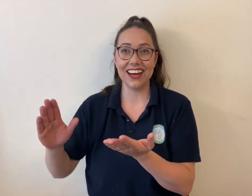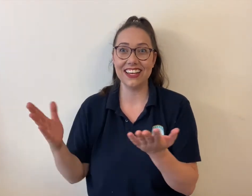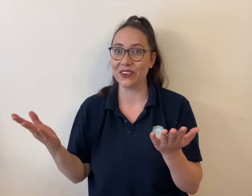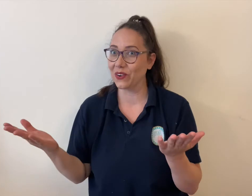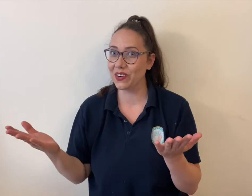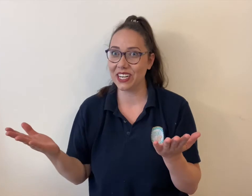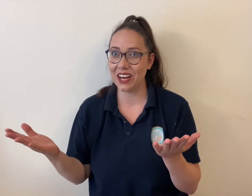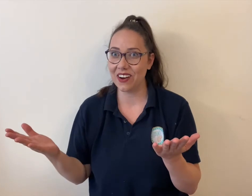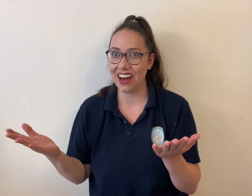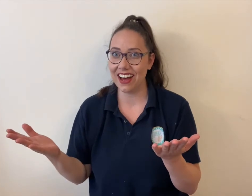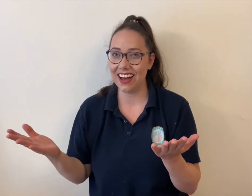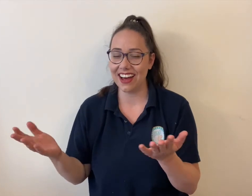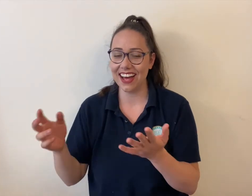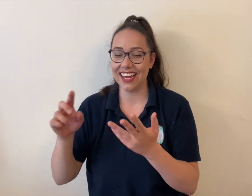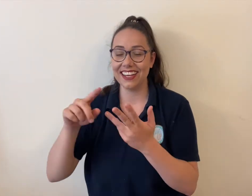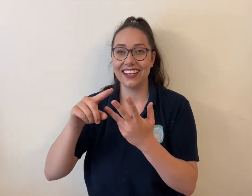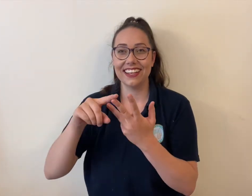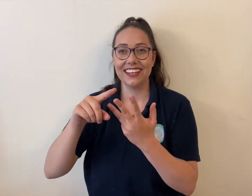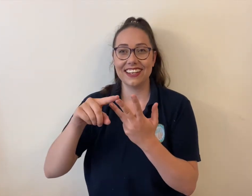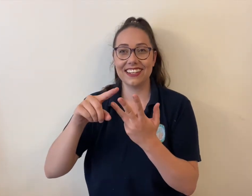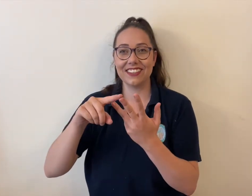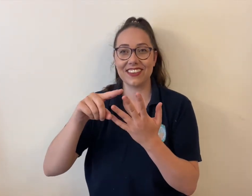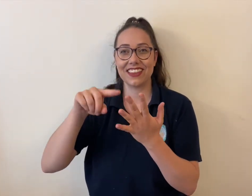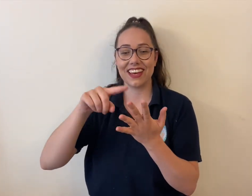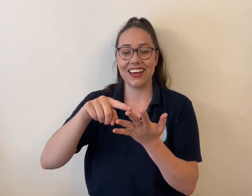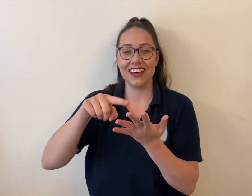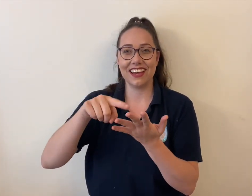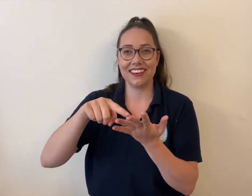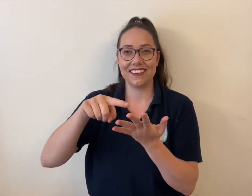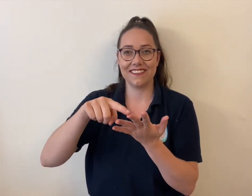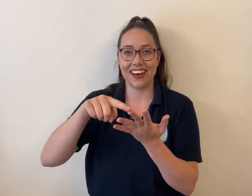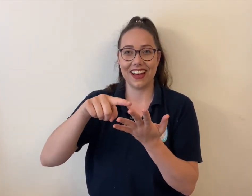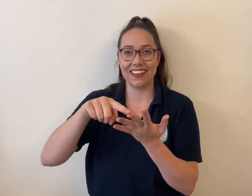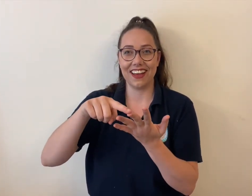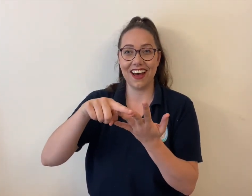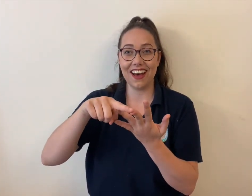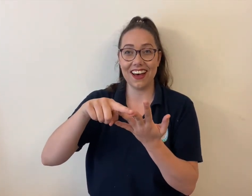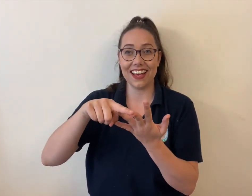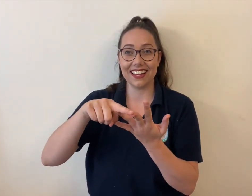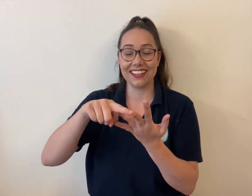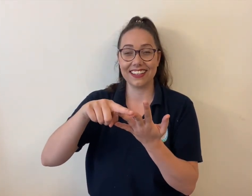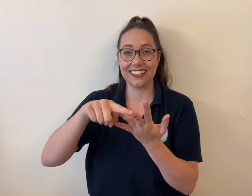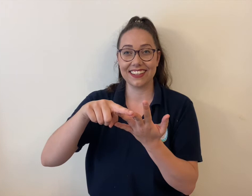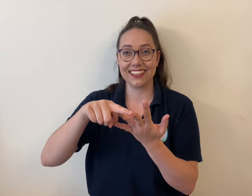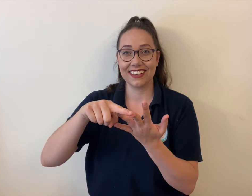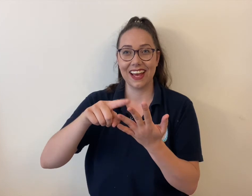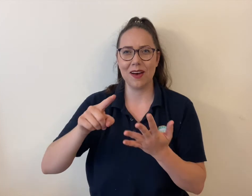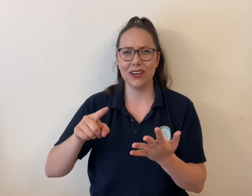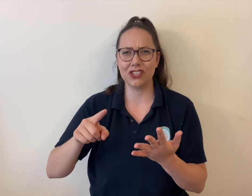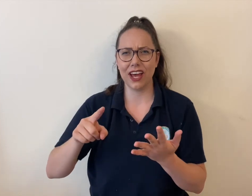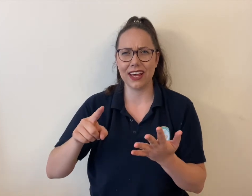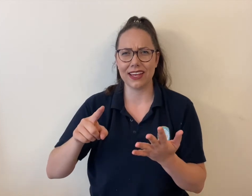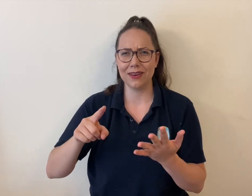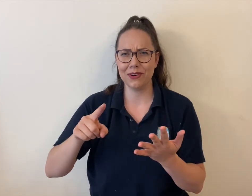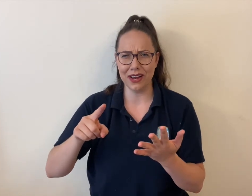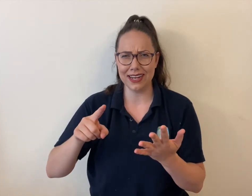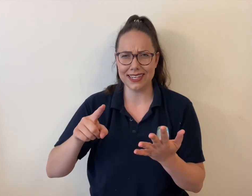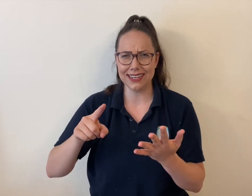you already know I is your 3rd vowel, I. How about J? Anyone got any ideas?